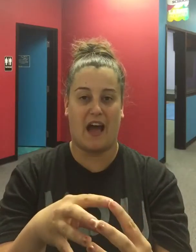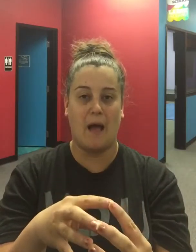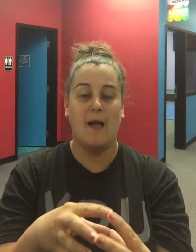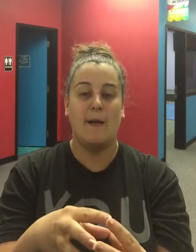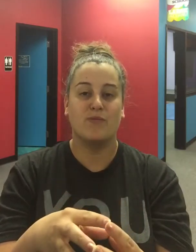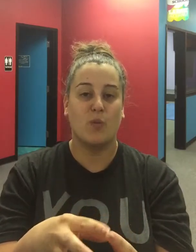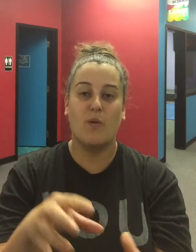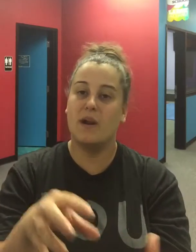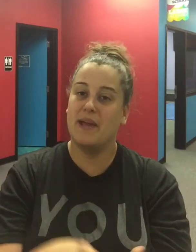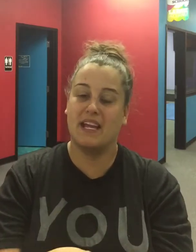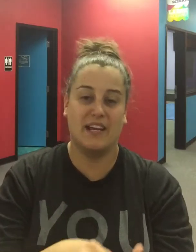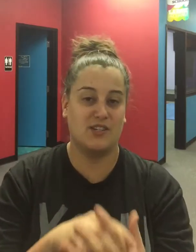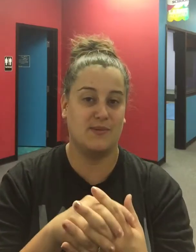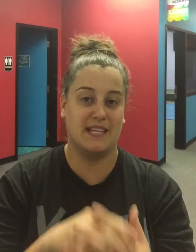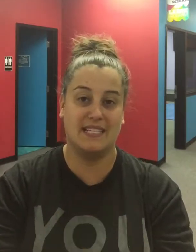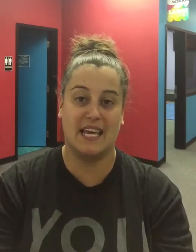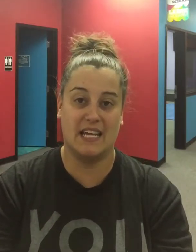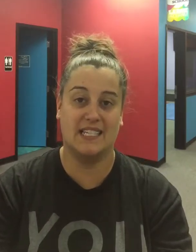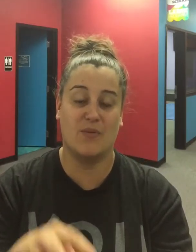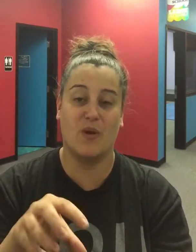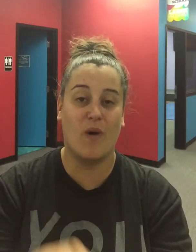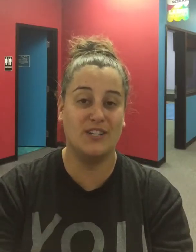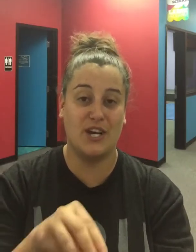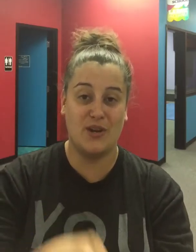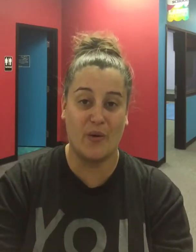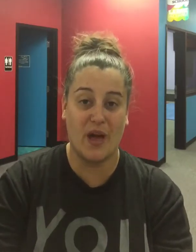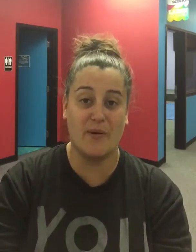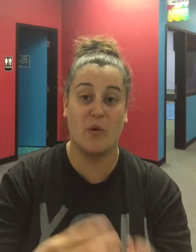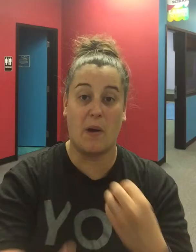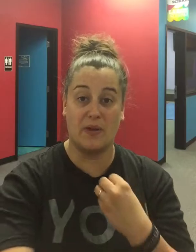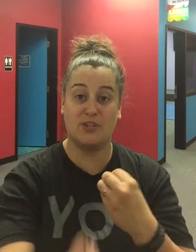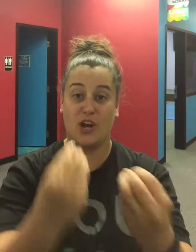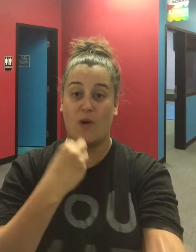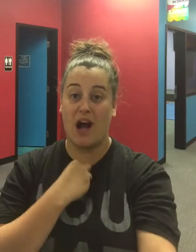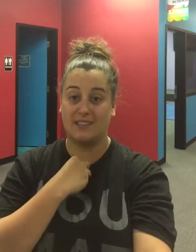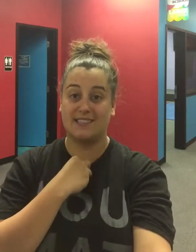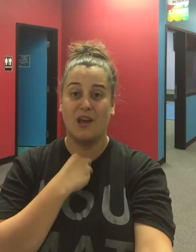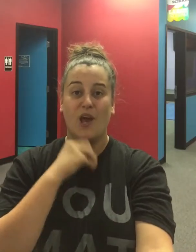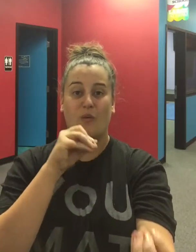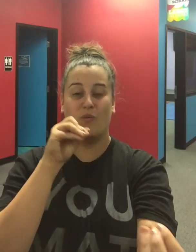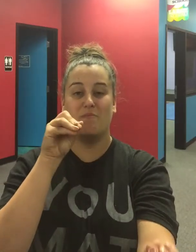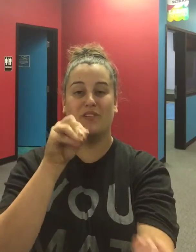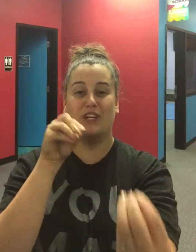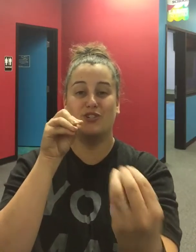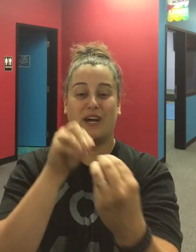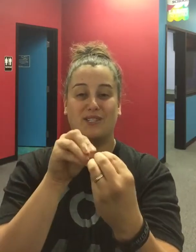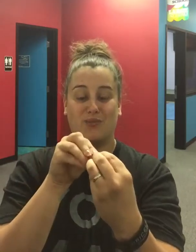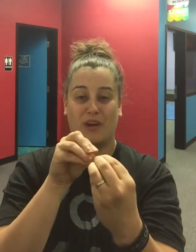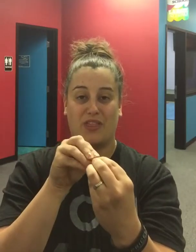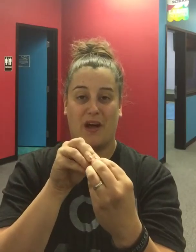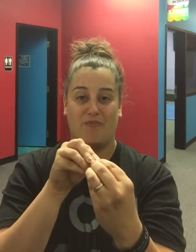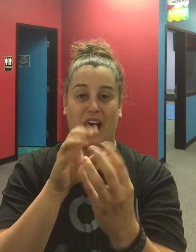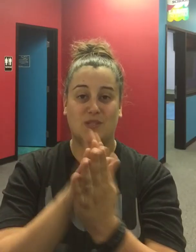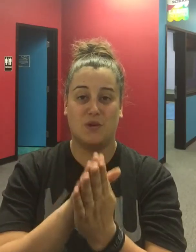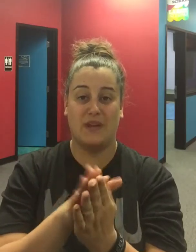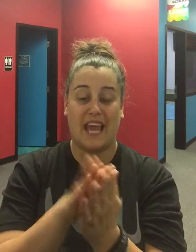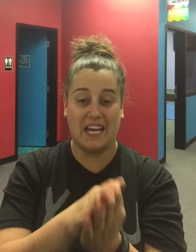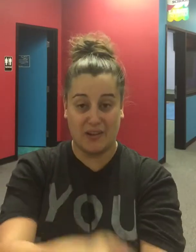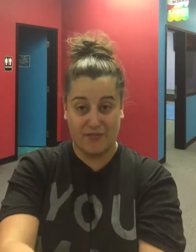that. We want to make connections with these kids, and we want to know them, and we want them to know us. When we build that trust with them, that's when we gain